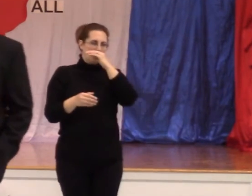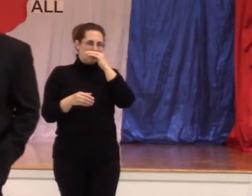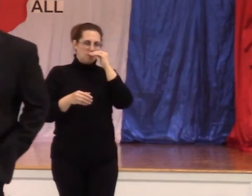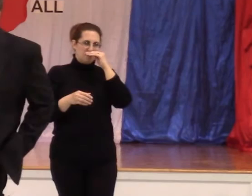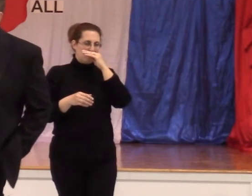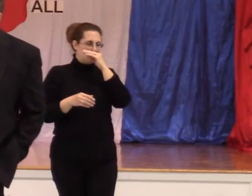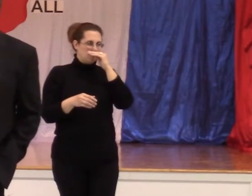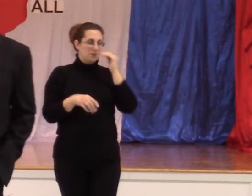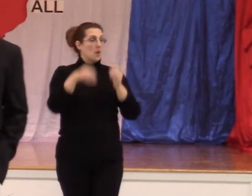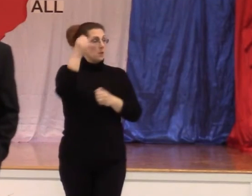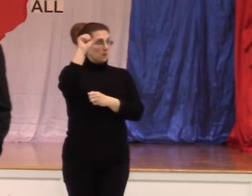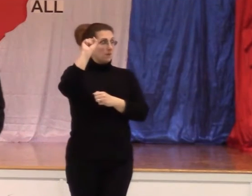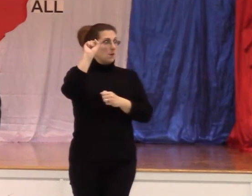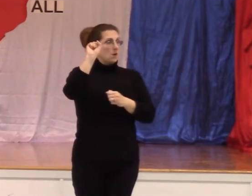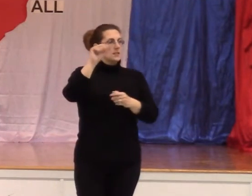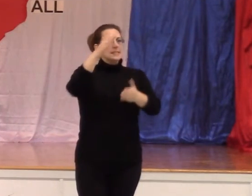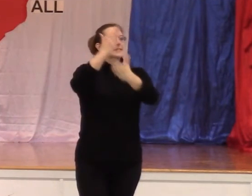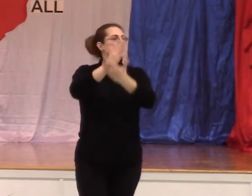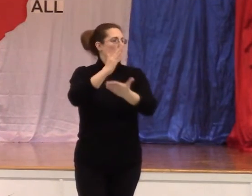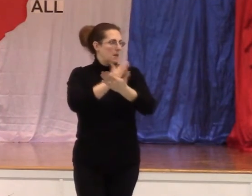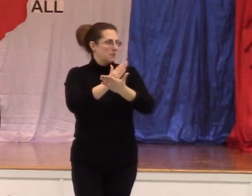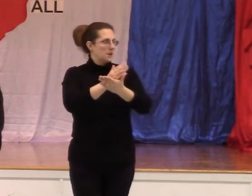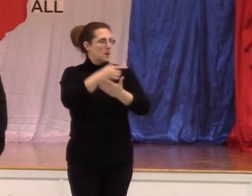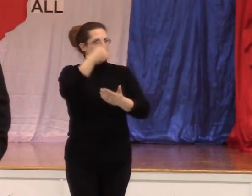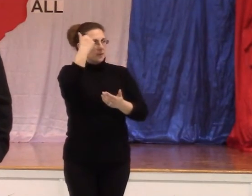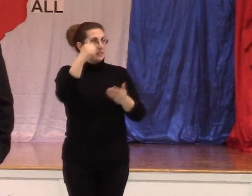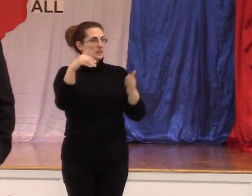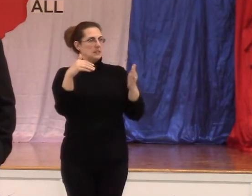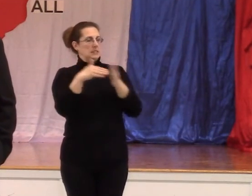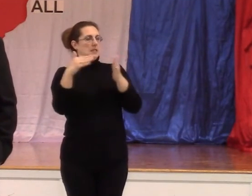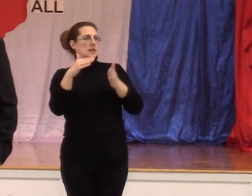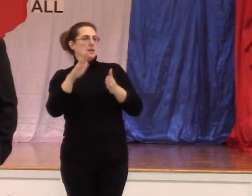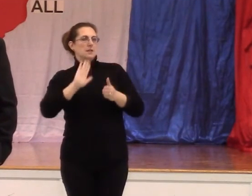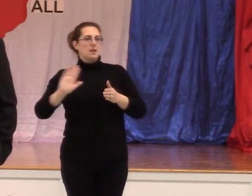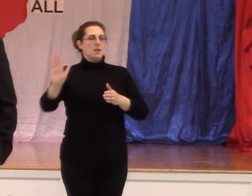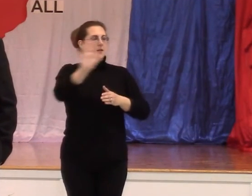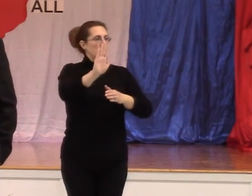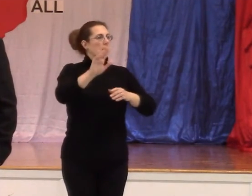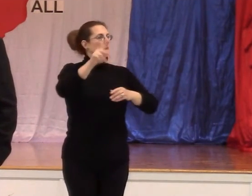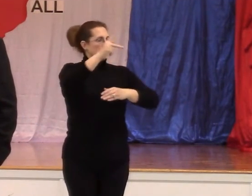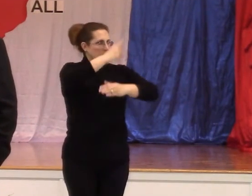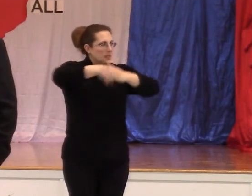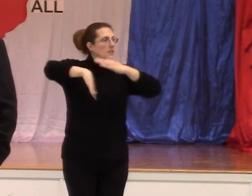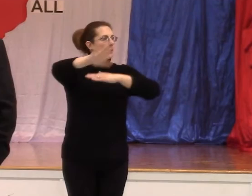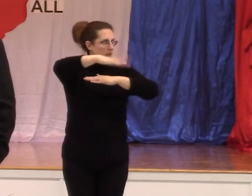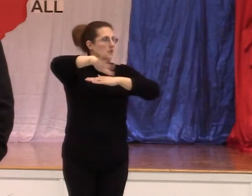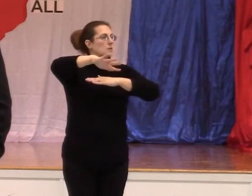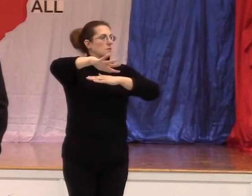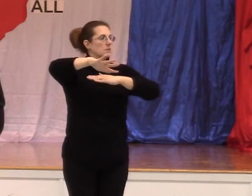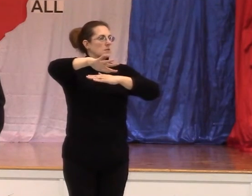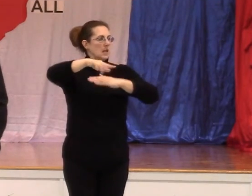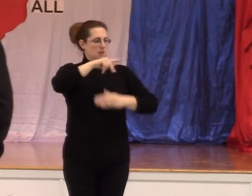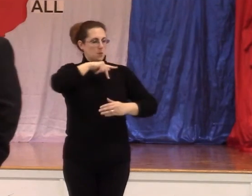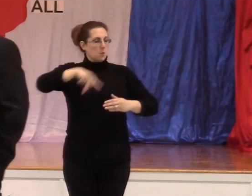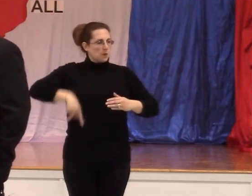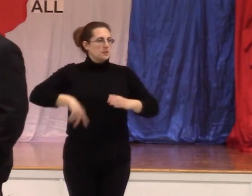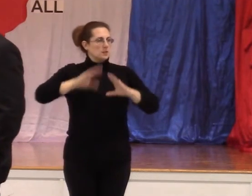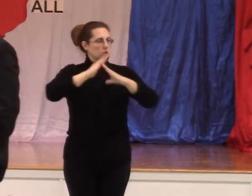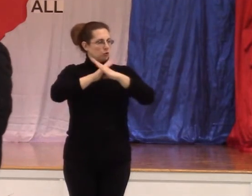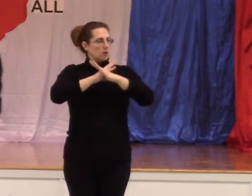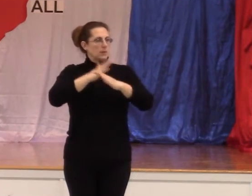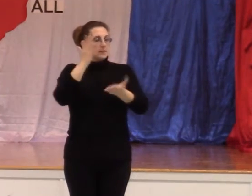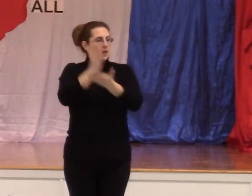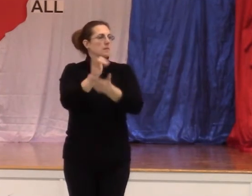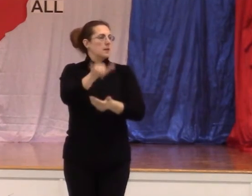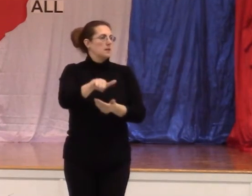princes because it is a threat to their nations, to their kingdoms, so to speak. All right, so next guy I want to